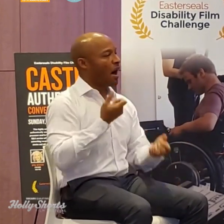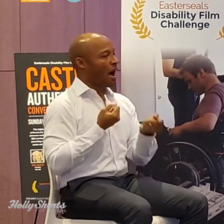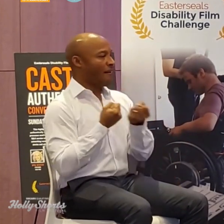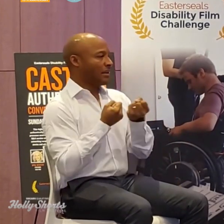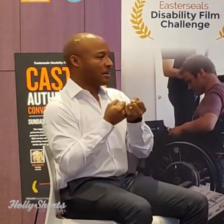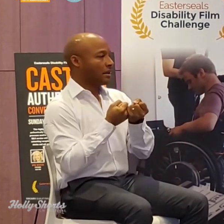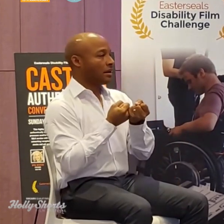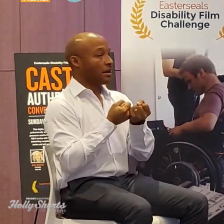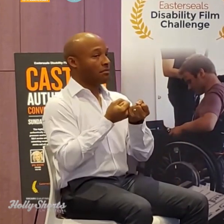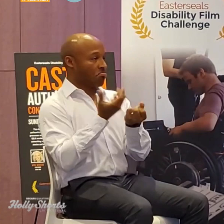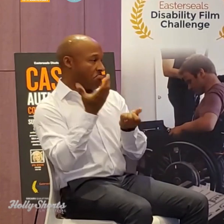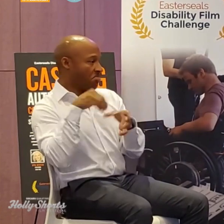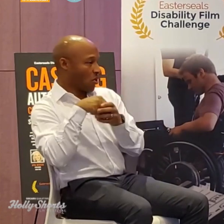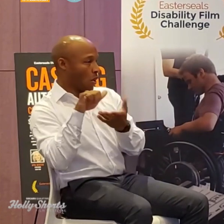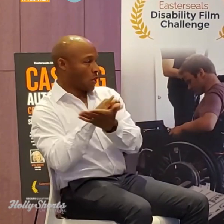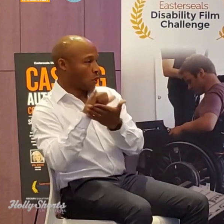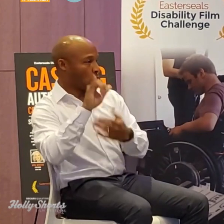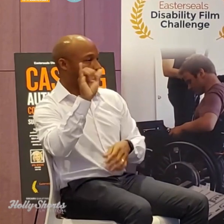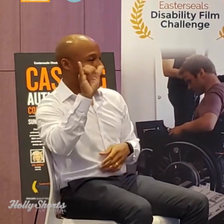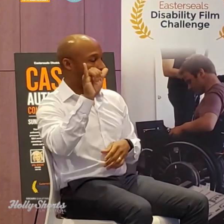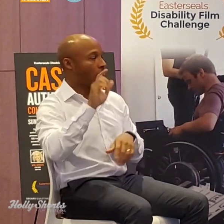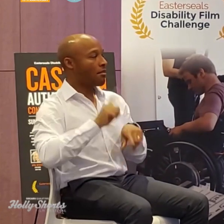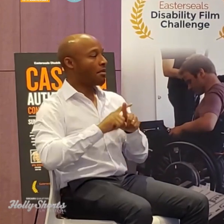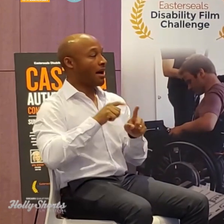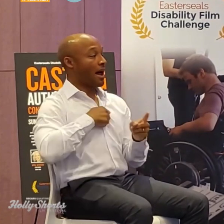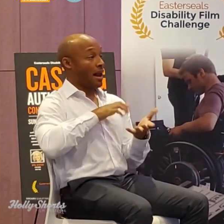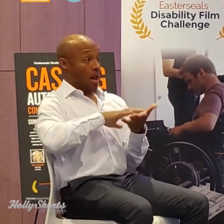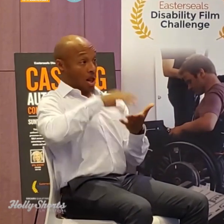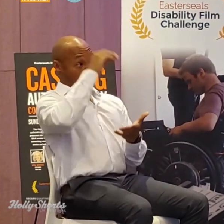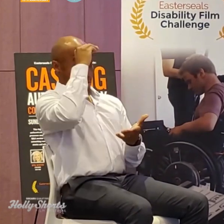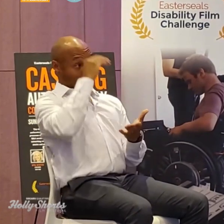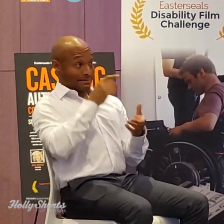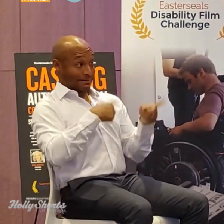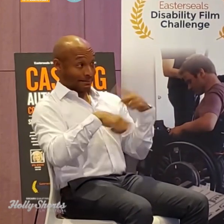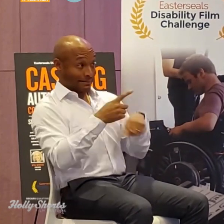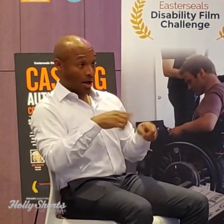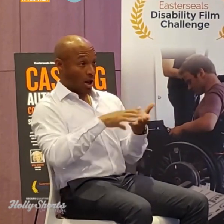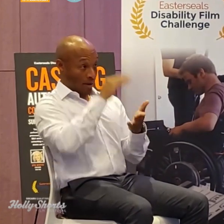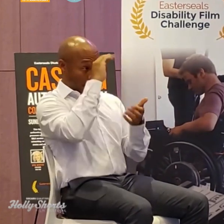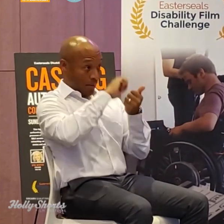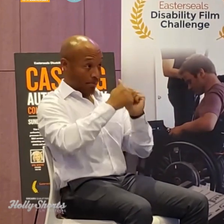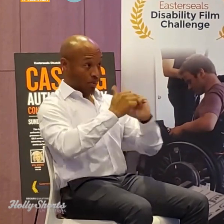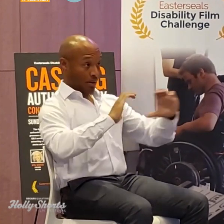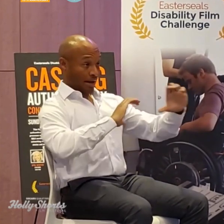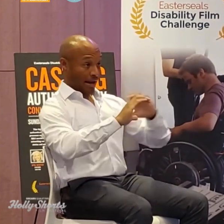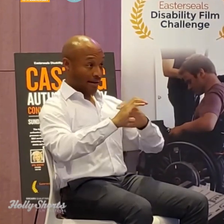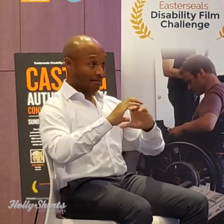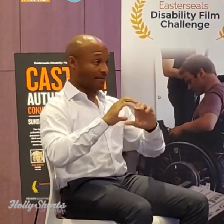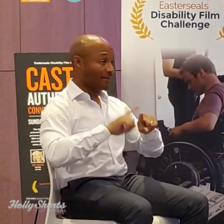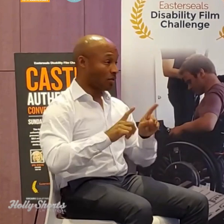I think that learning sign language, learning how to communicate in a different way,